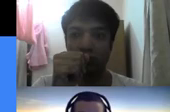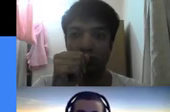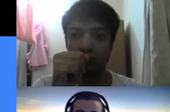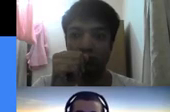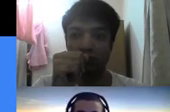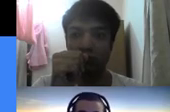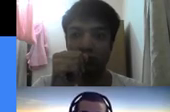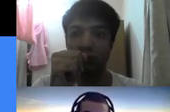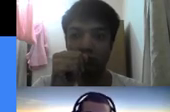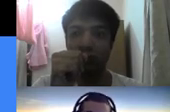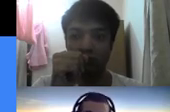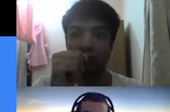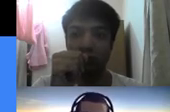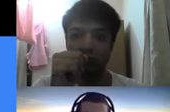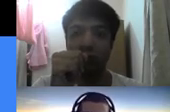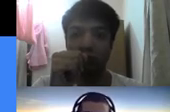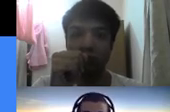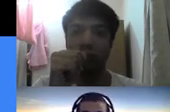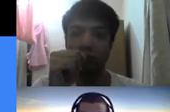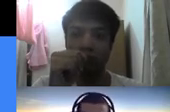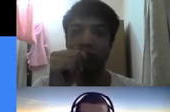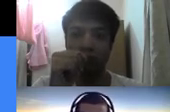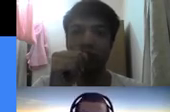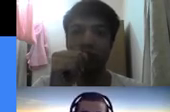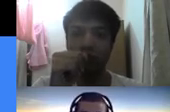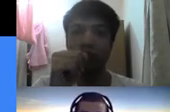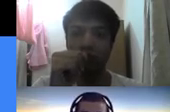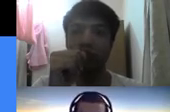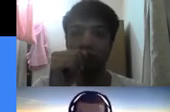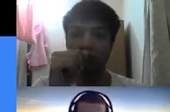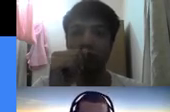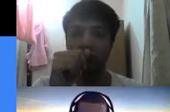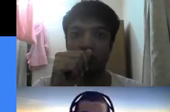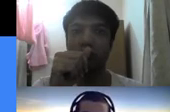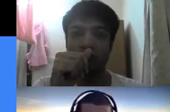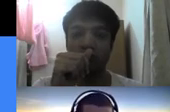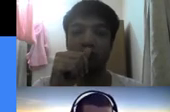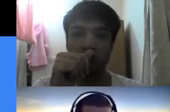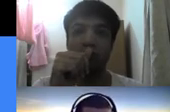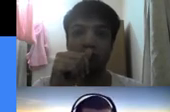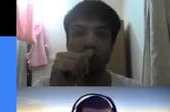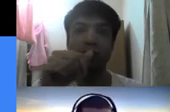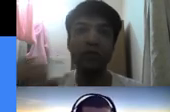make more sense to have one video per sign or lower number of videos per more signs.